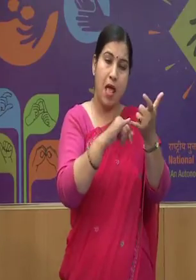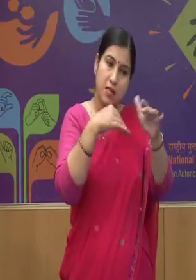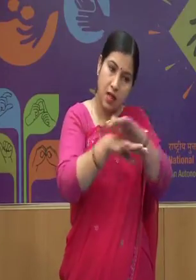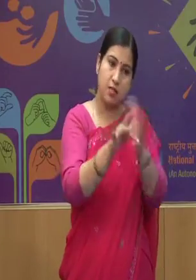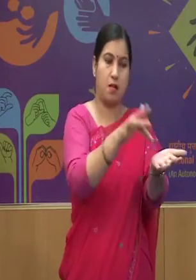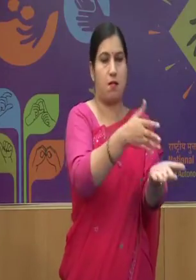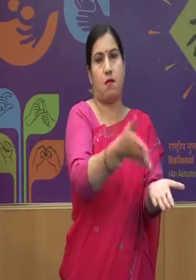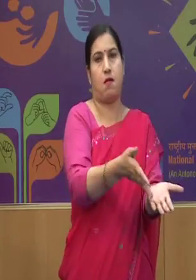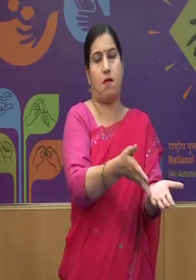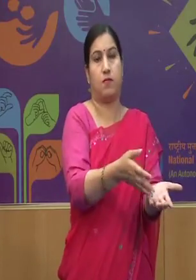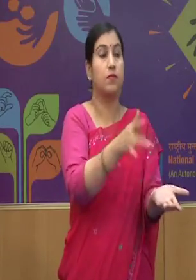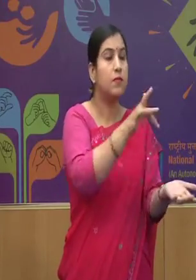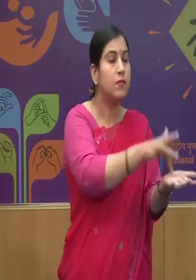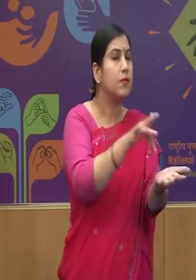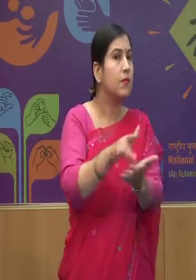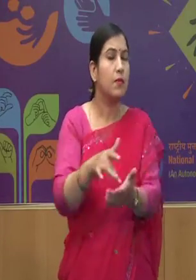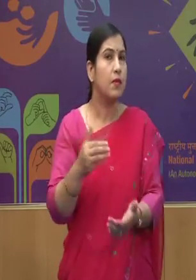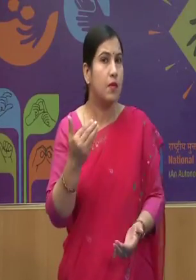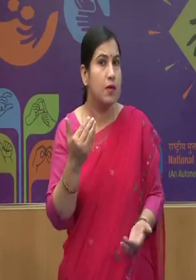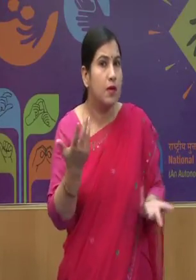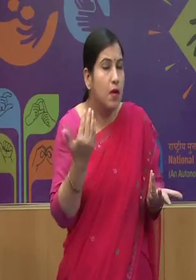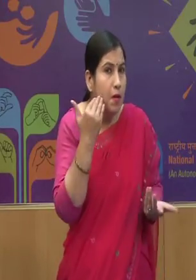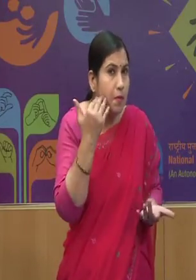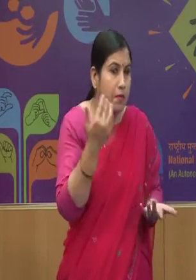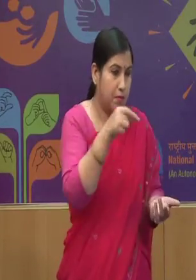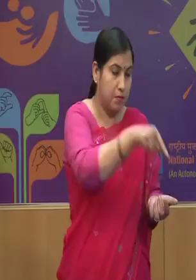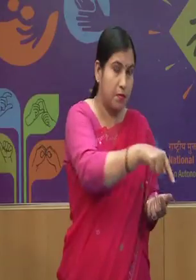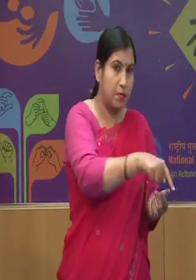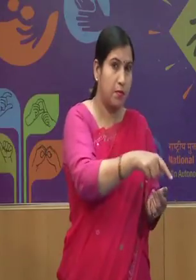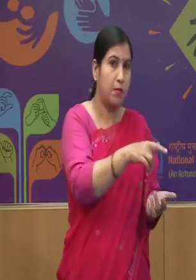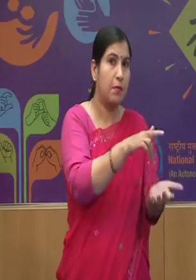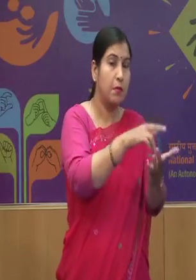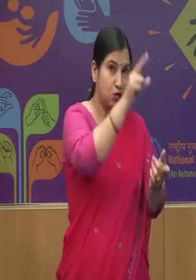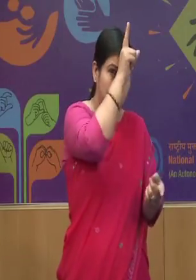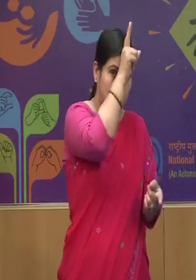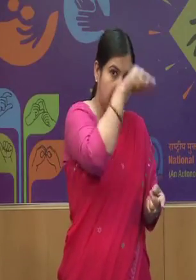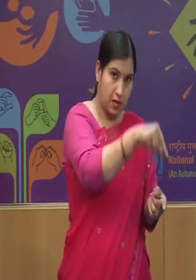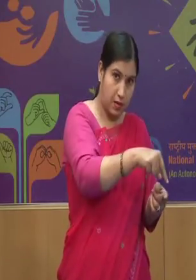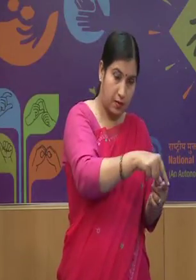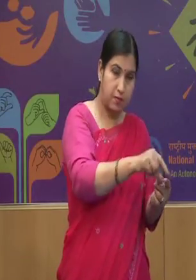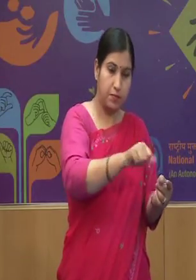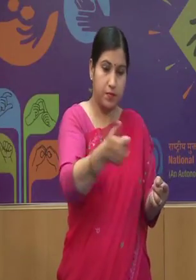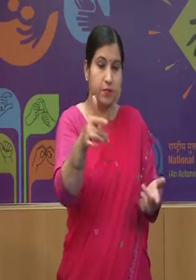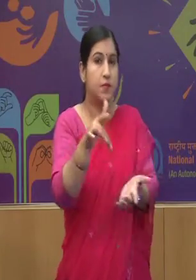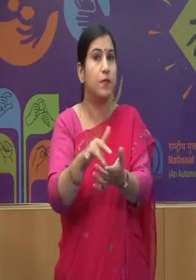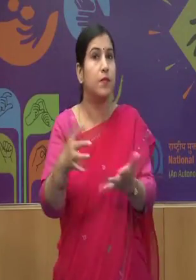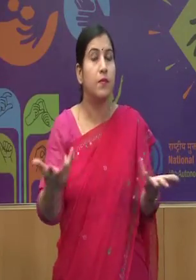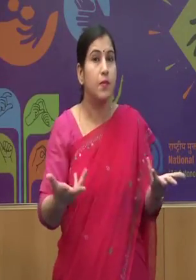and it was signed between Germany and